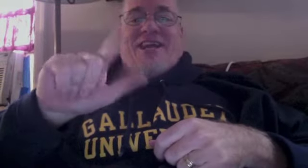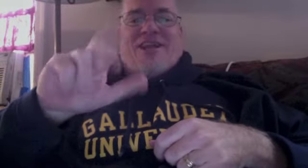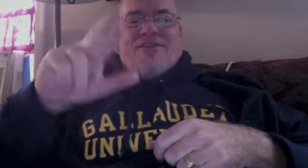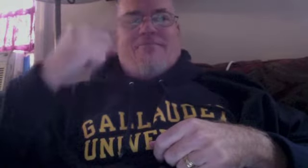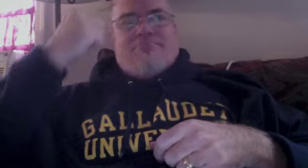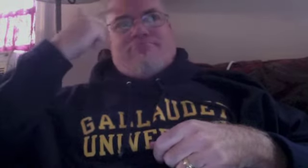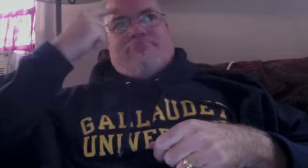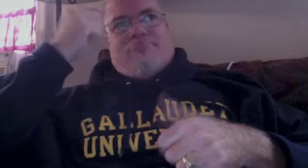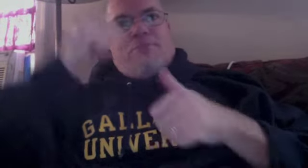so